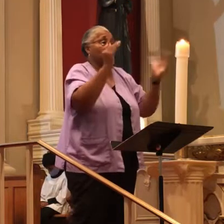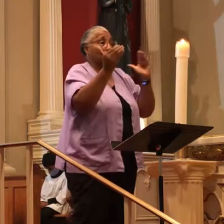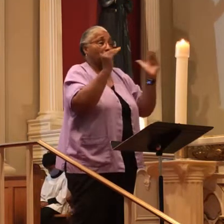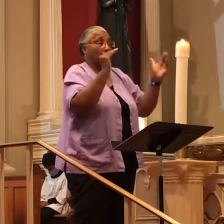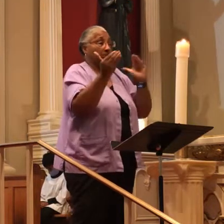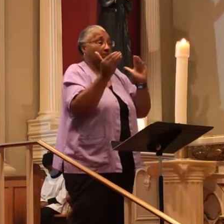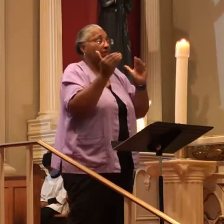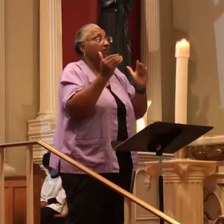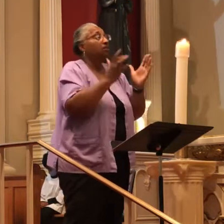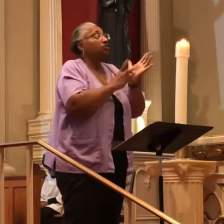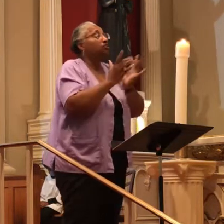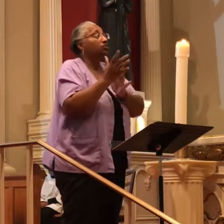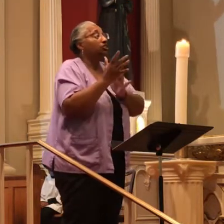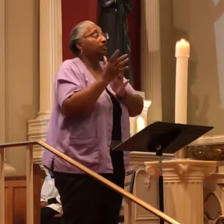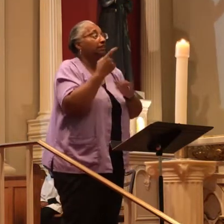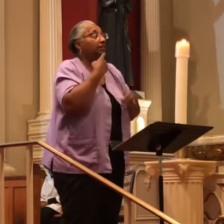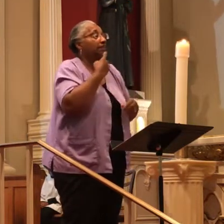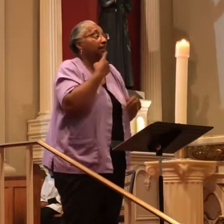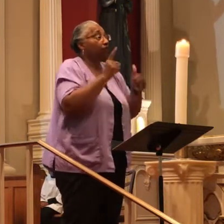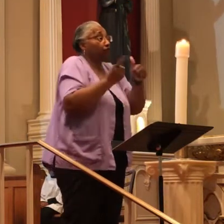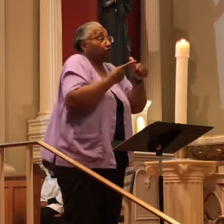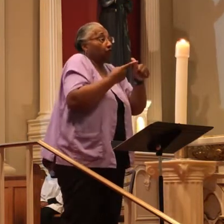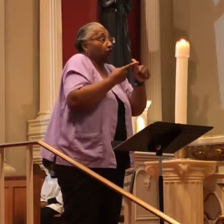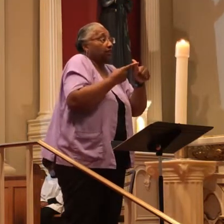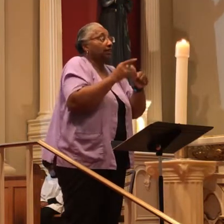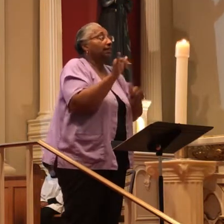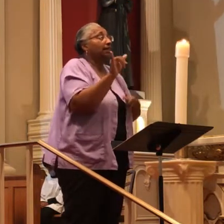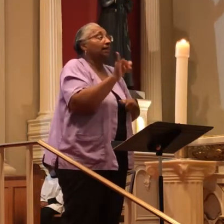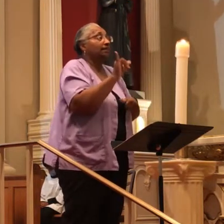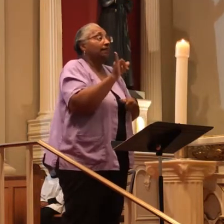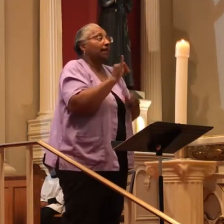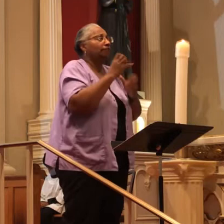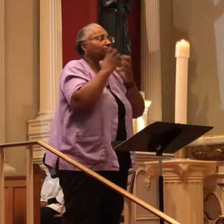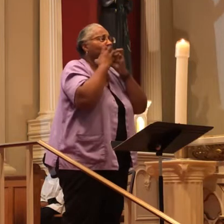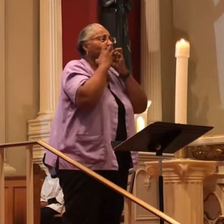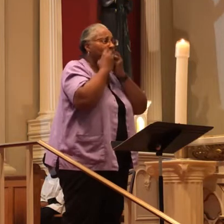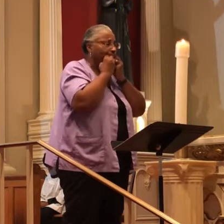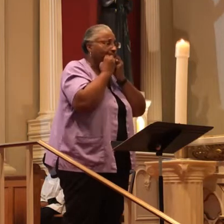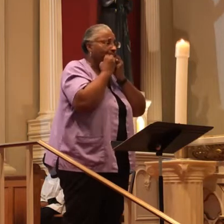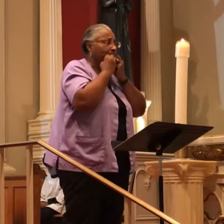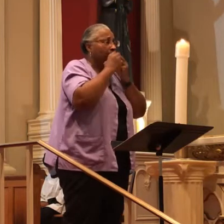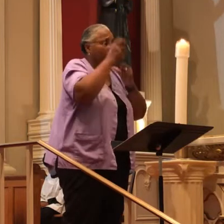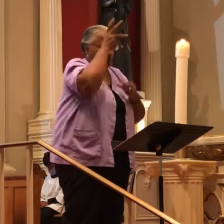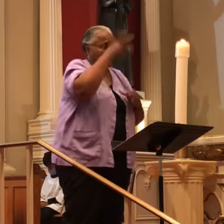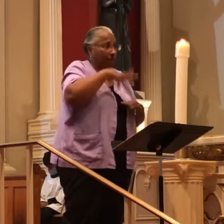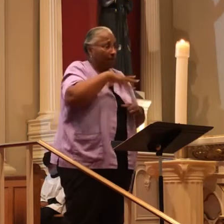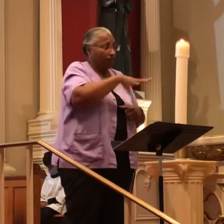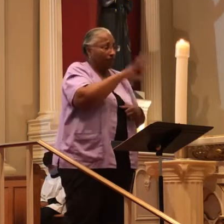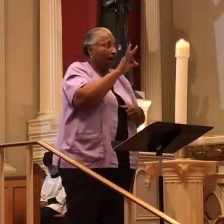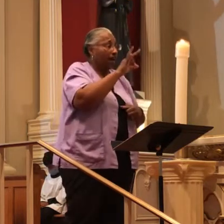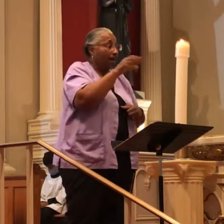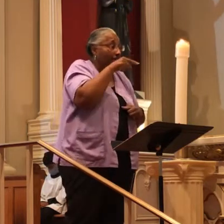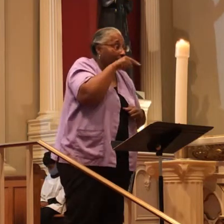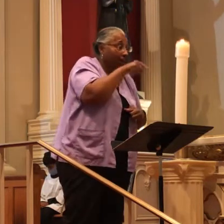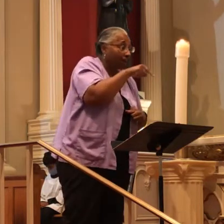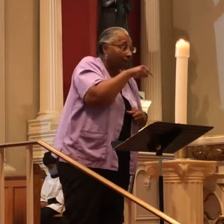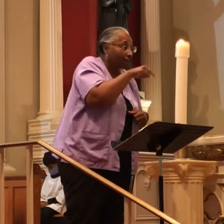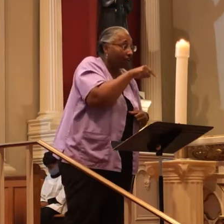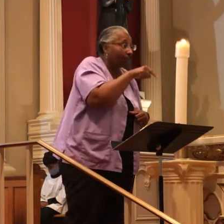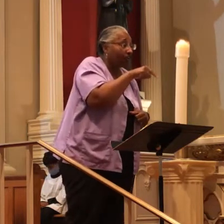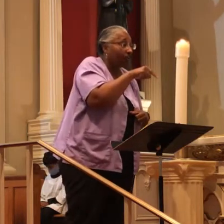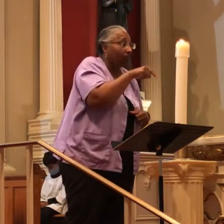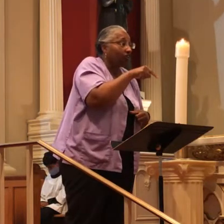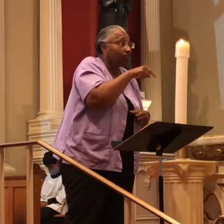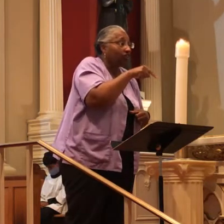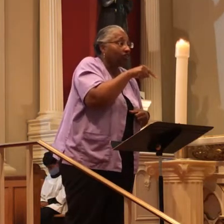one, he says, it's like a treasure that a man finds buried in the field. He uncovers the treasure. And then